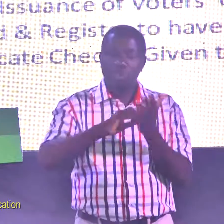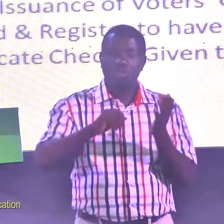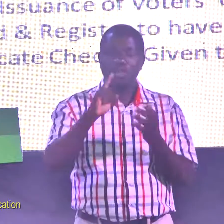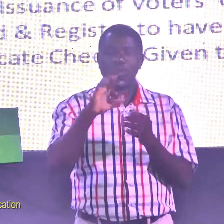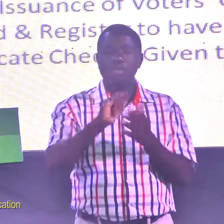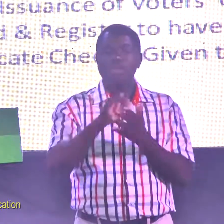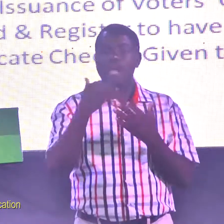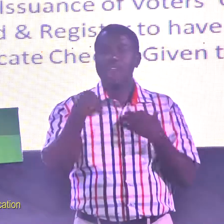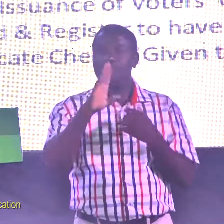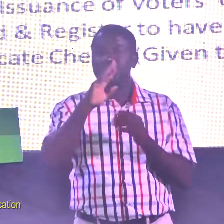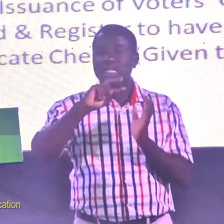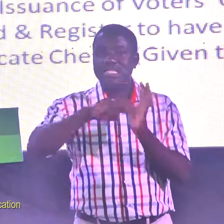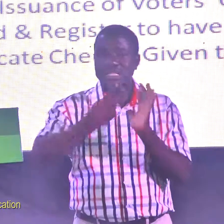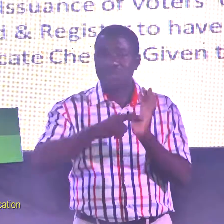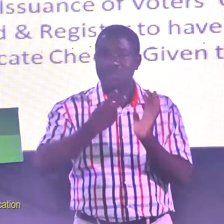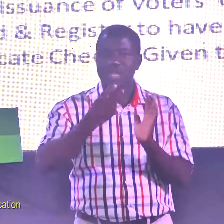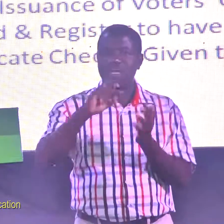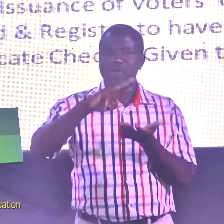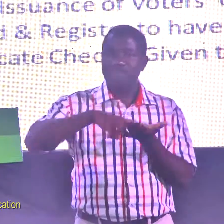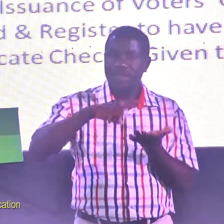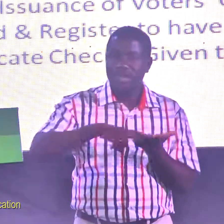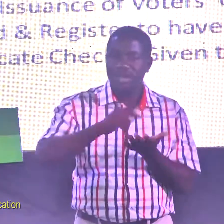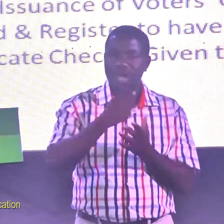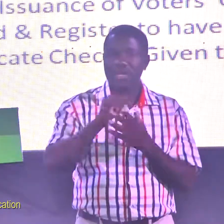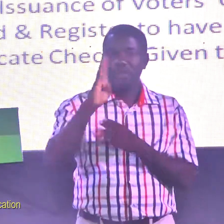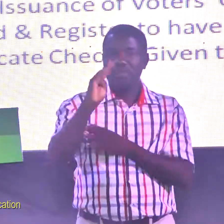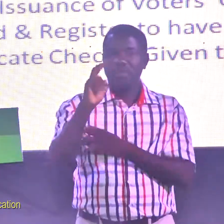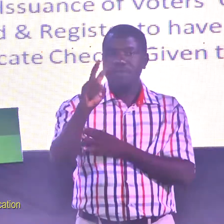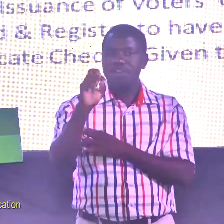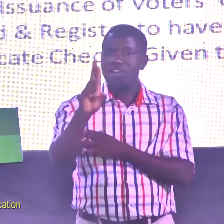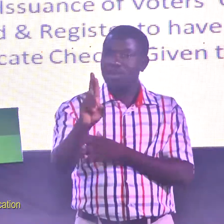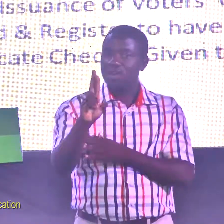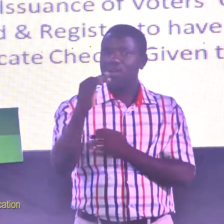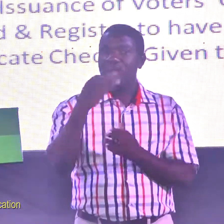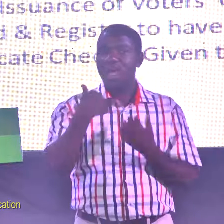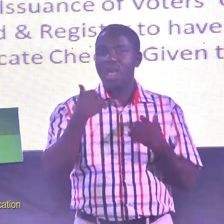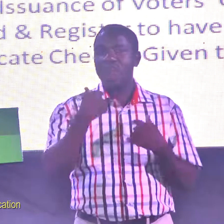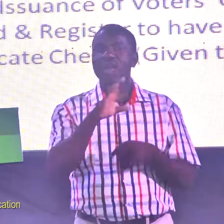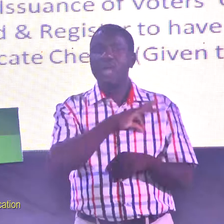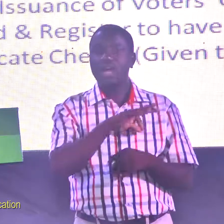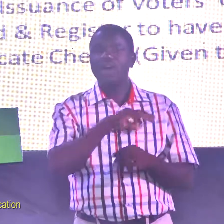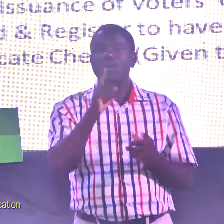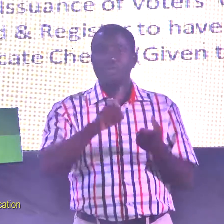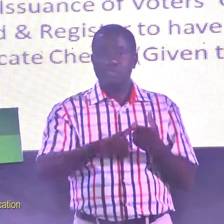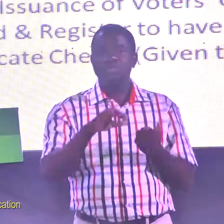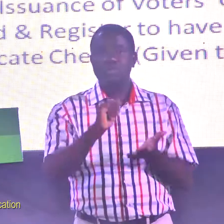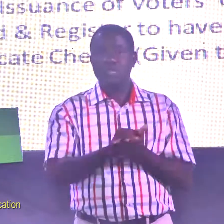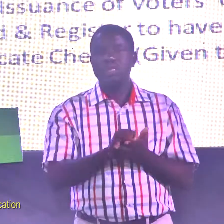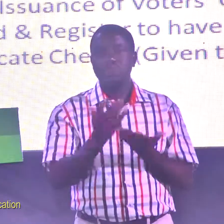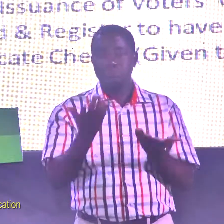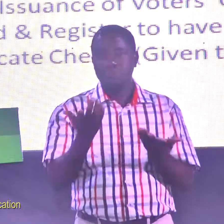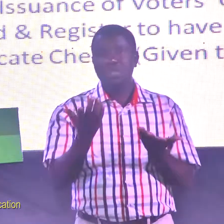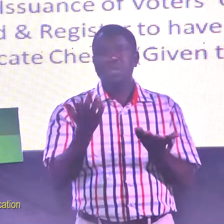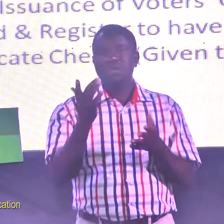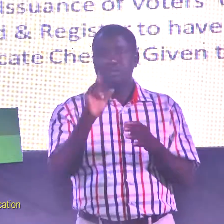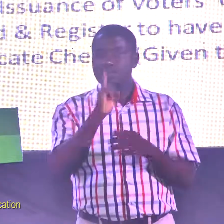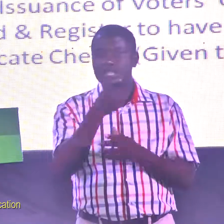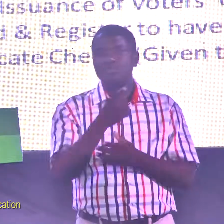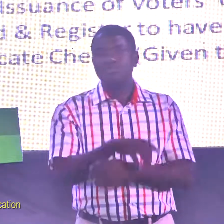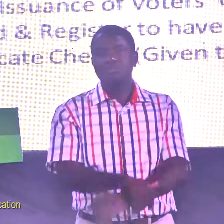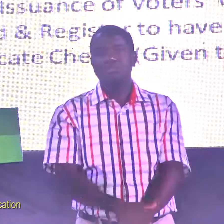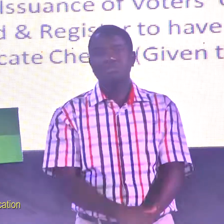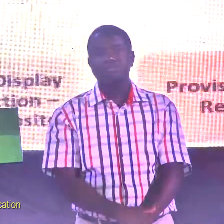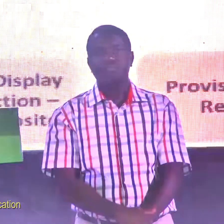duplicated, and BVR has got advantages to that fact.